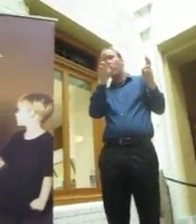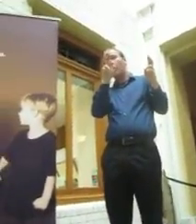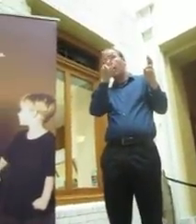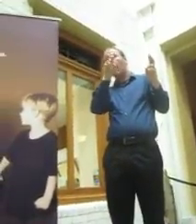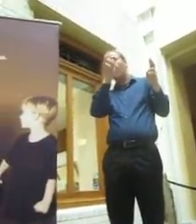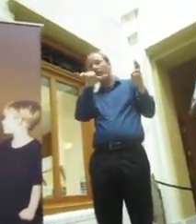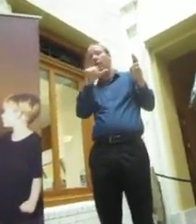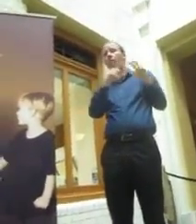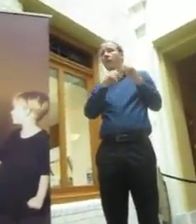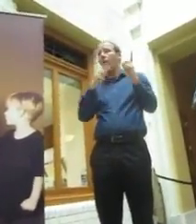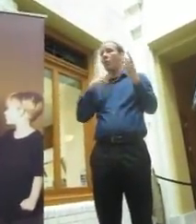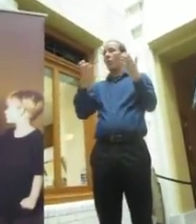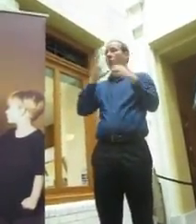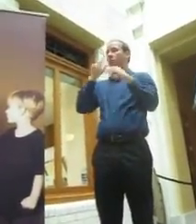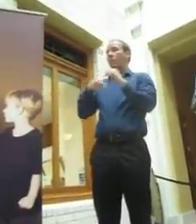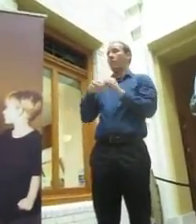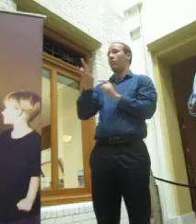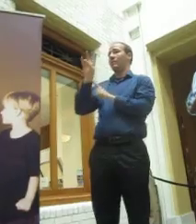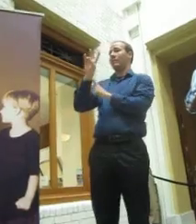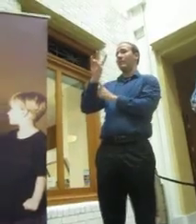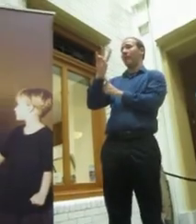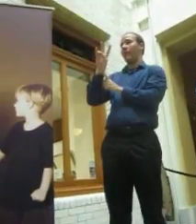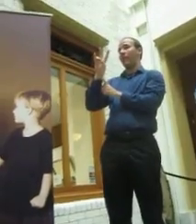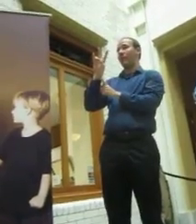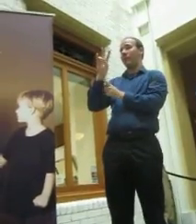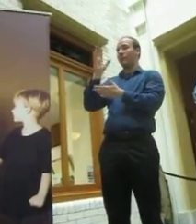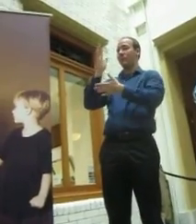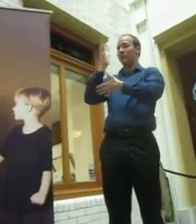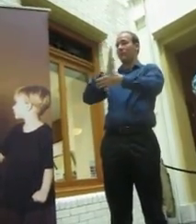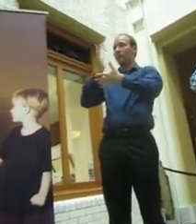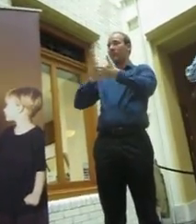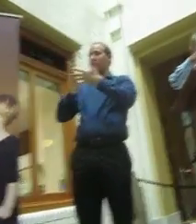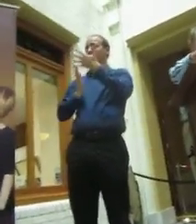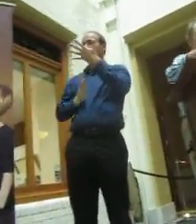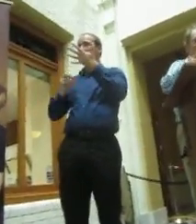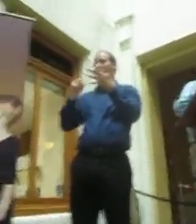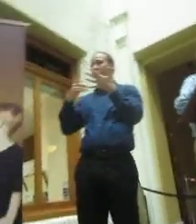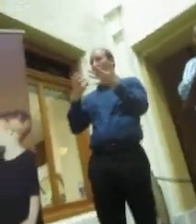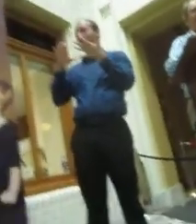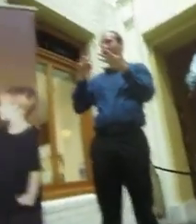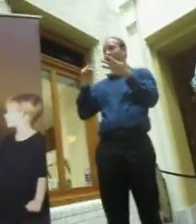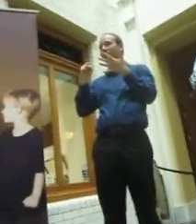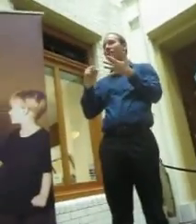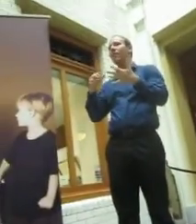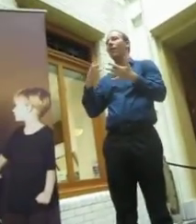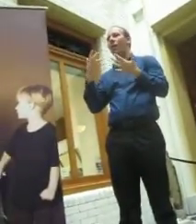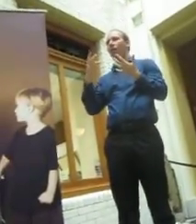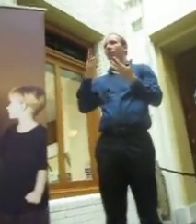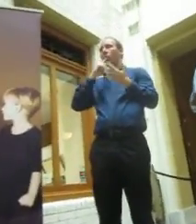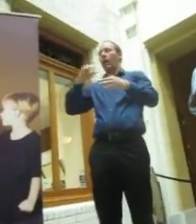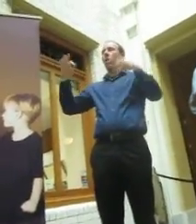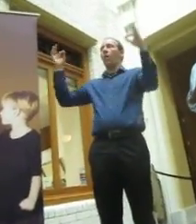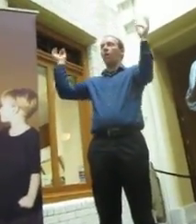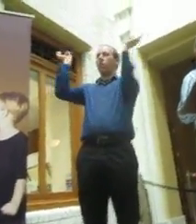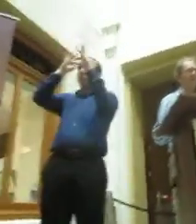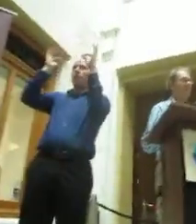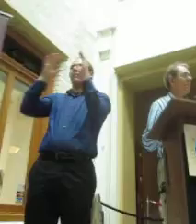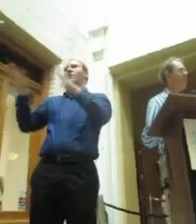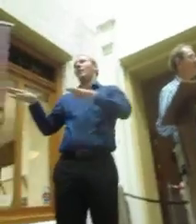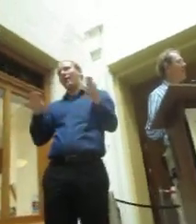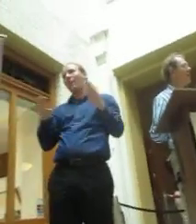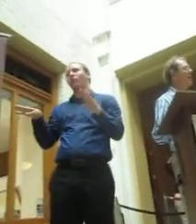7 species of highly clueless behavior that I have run into while trying to advocate for people with hearing